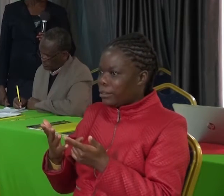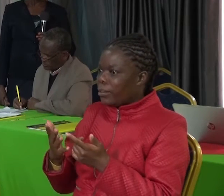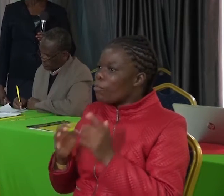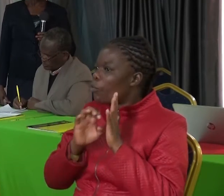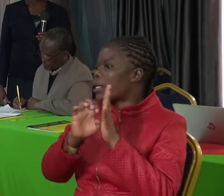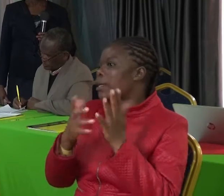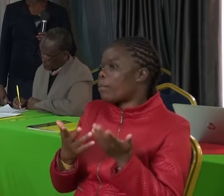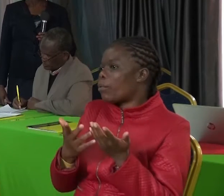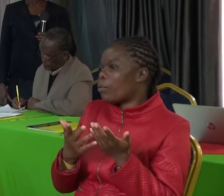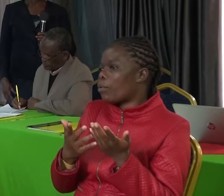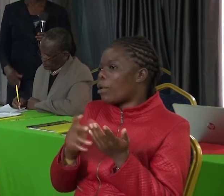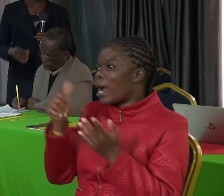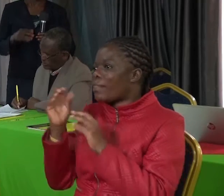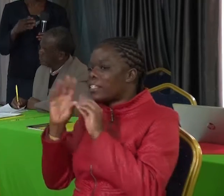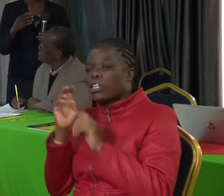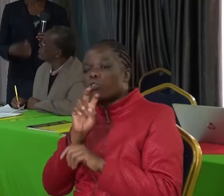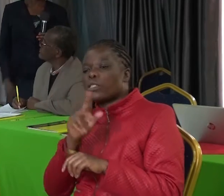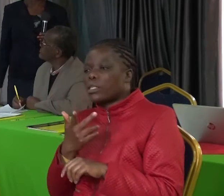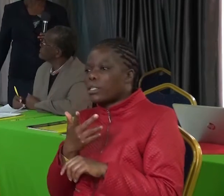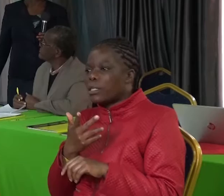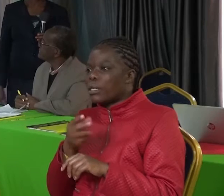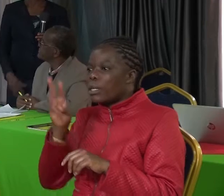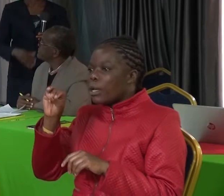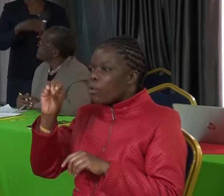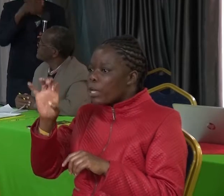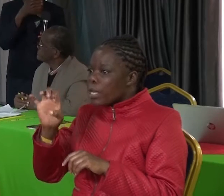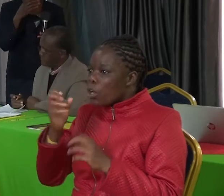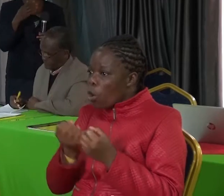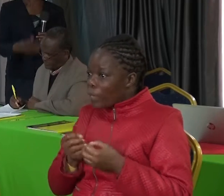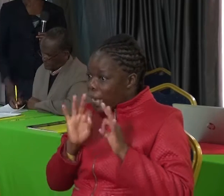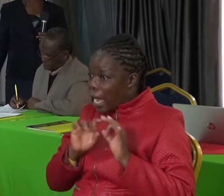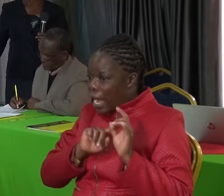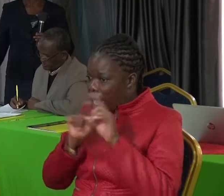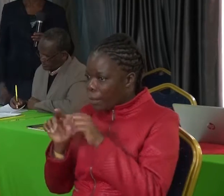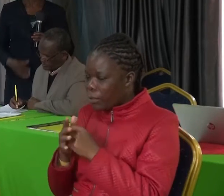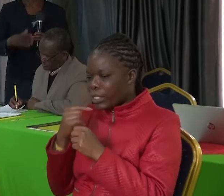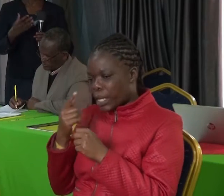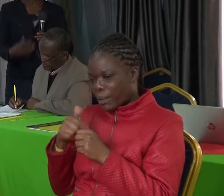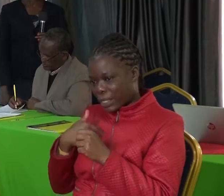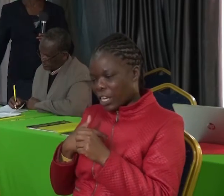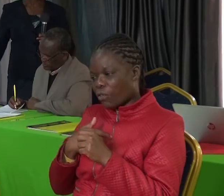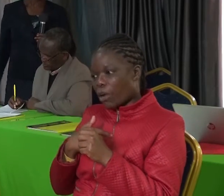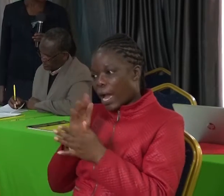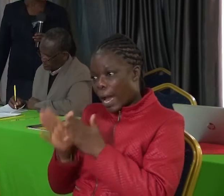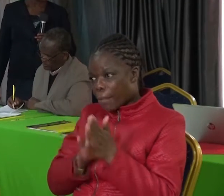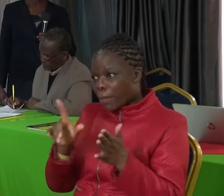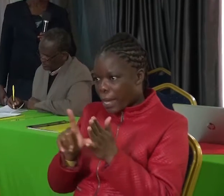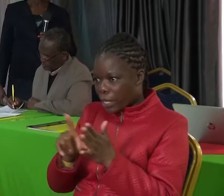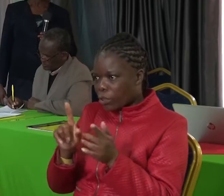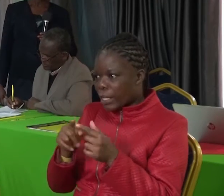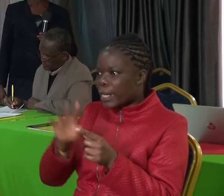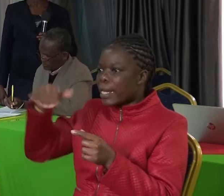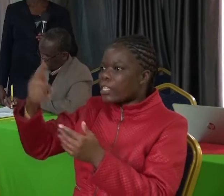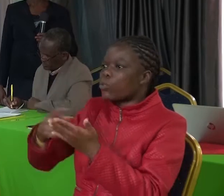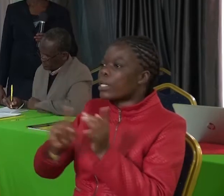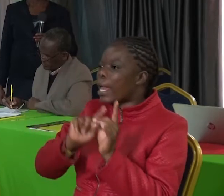example. Maybe suppose you teach this way, or let me prepare this lesson, I'll come back and teach next week.